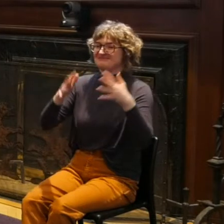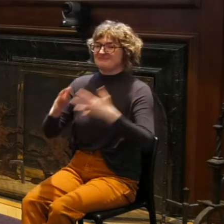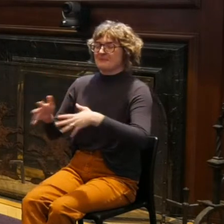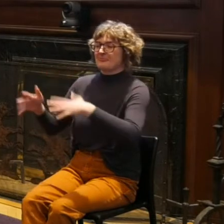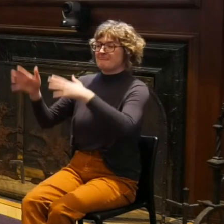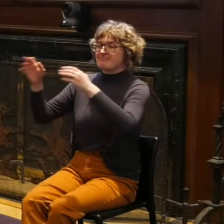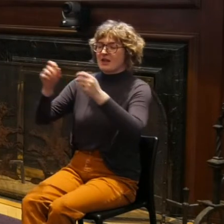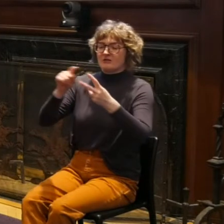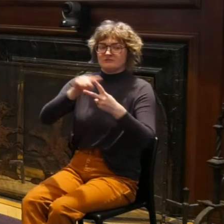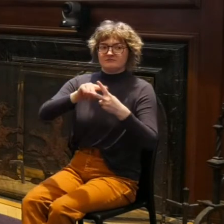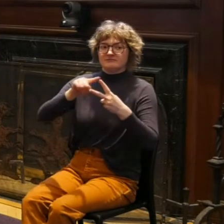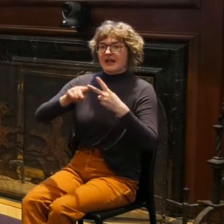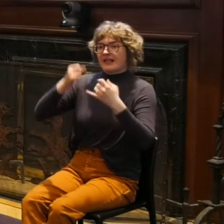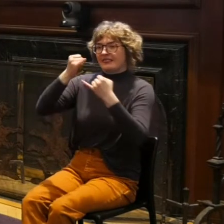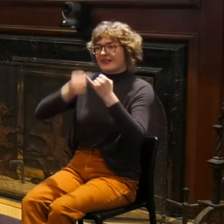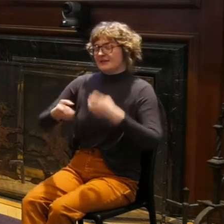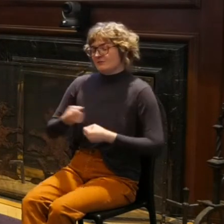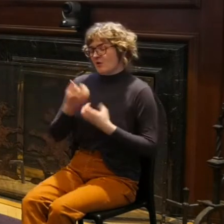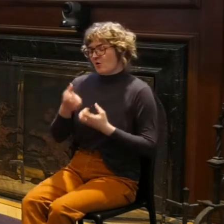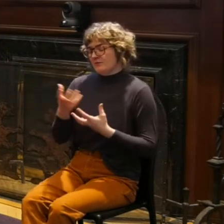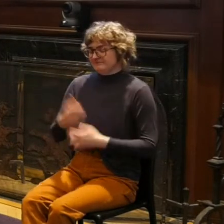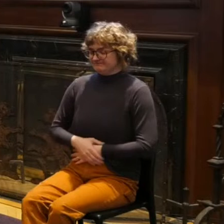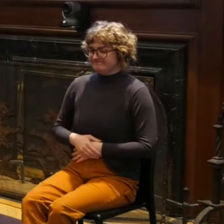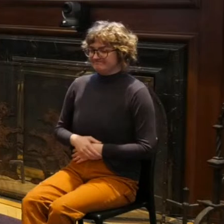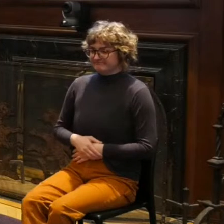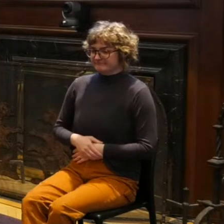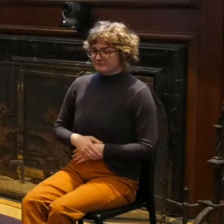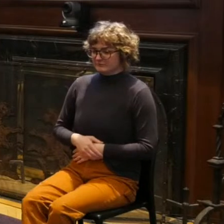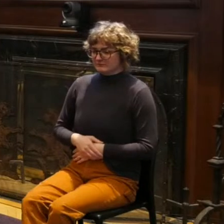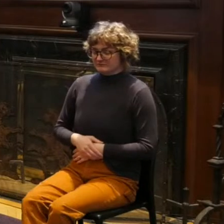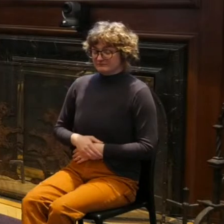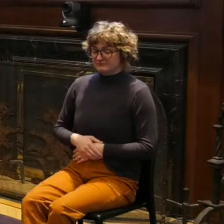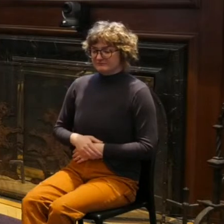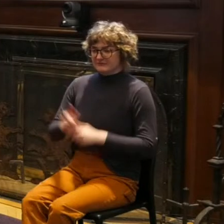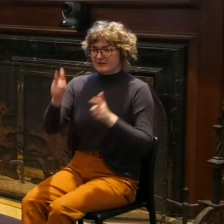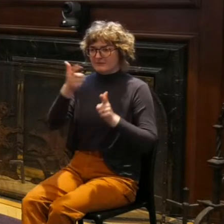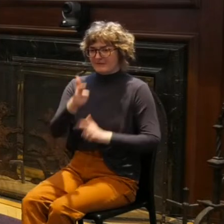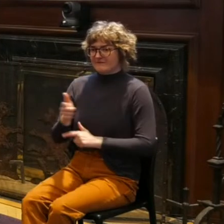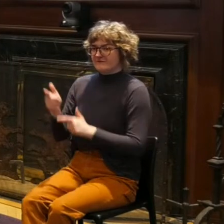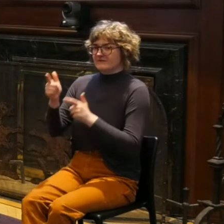All right, last one. Matha automatic firearm.